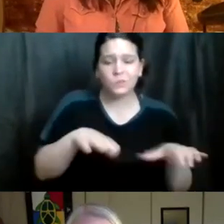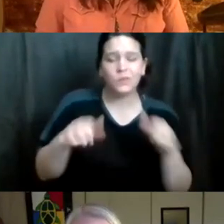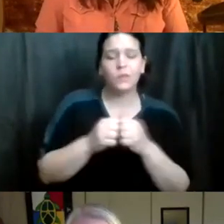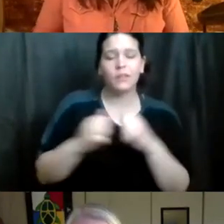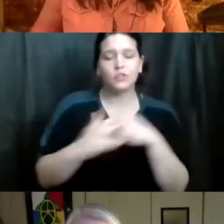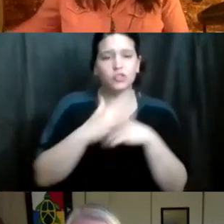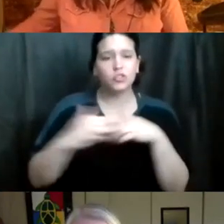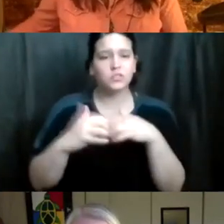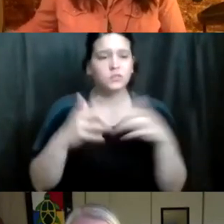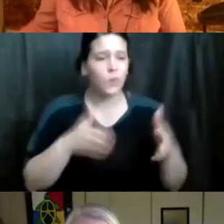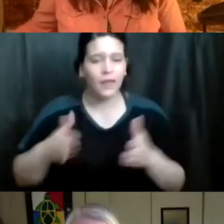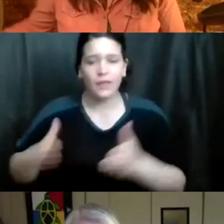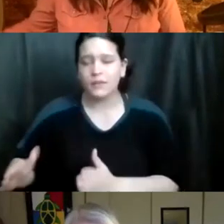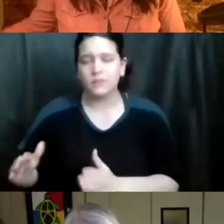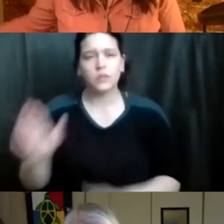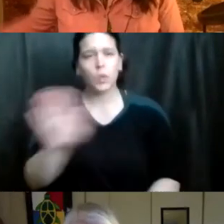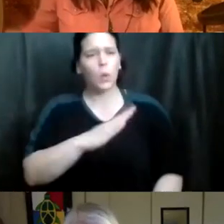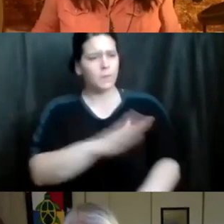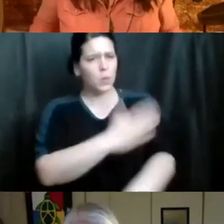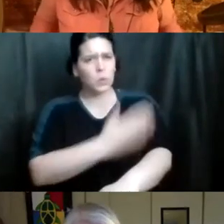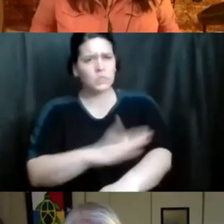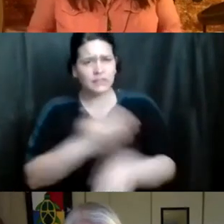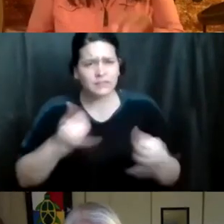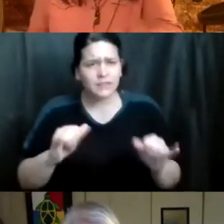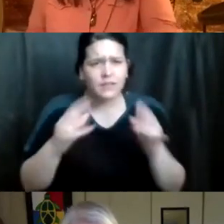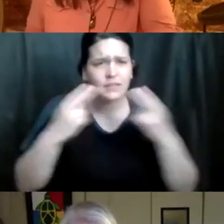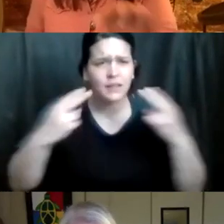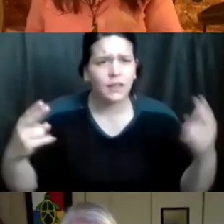your music. Are you guys still singing?